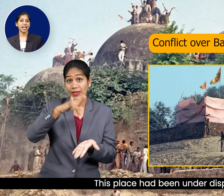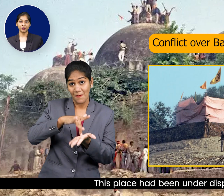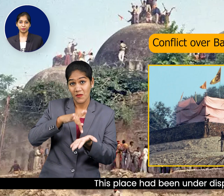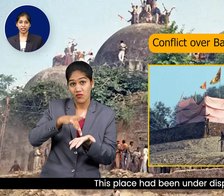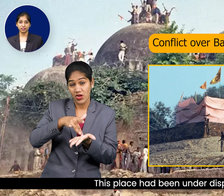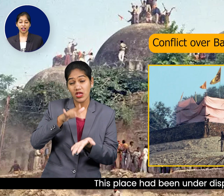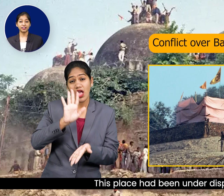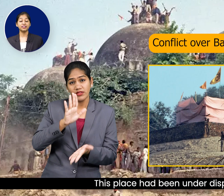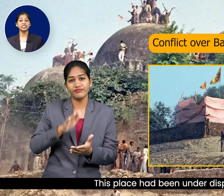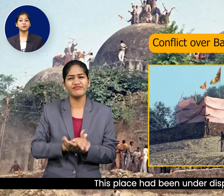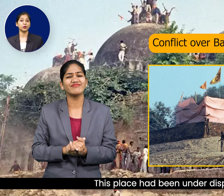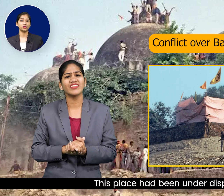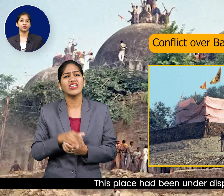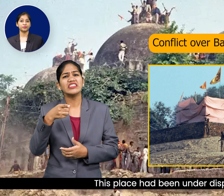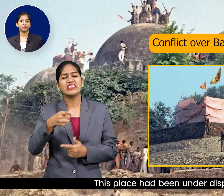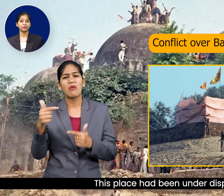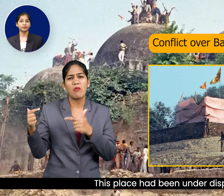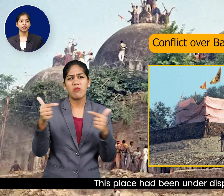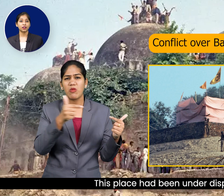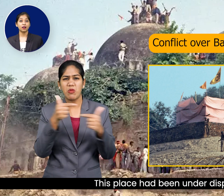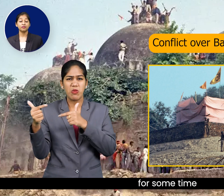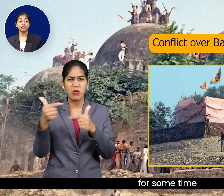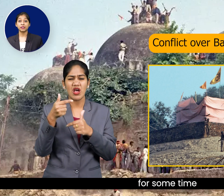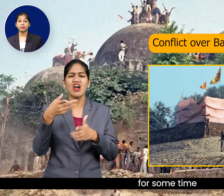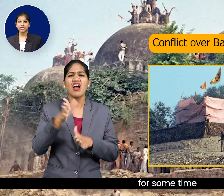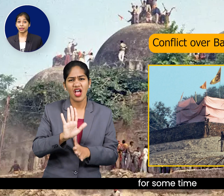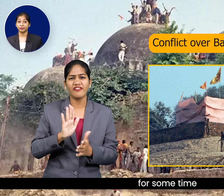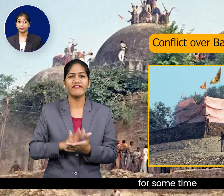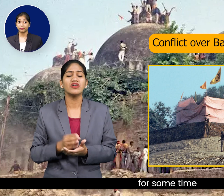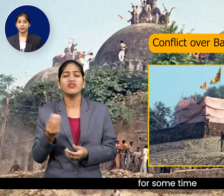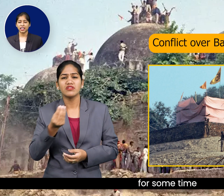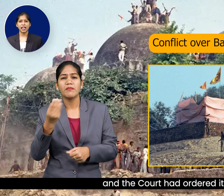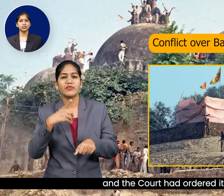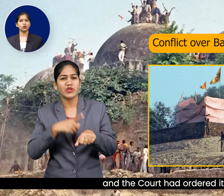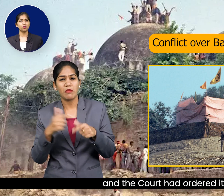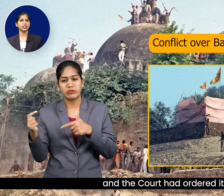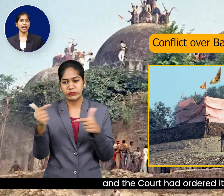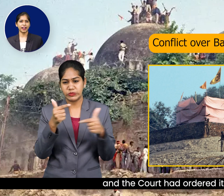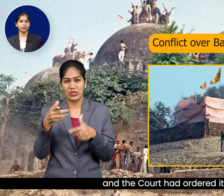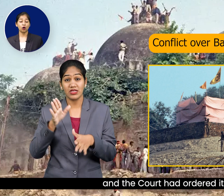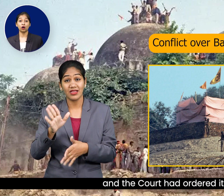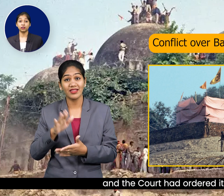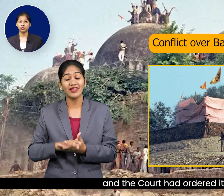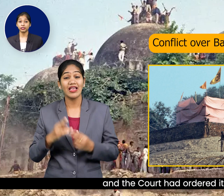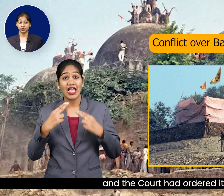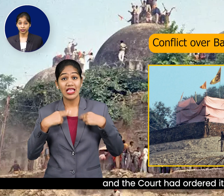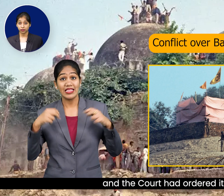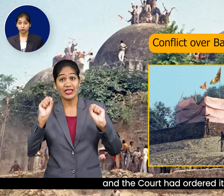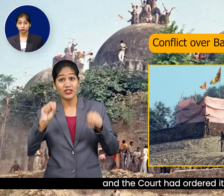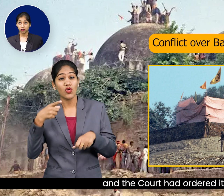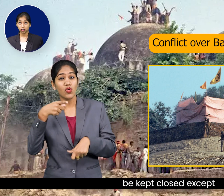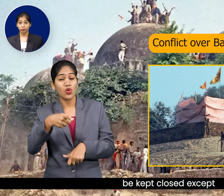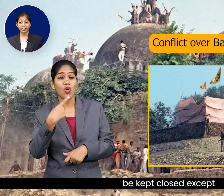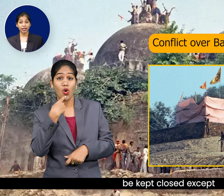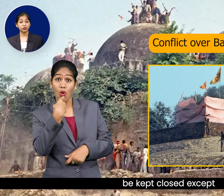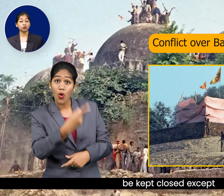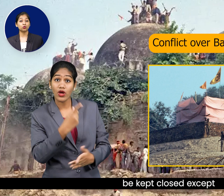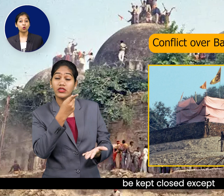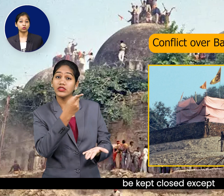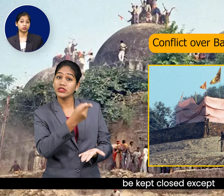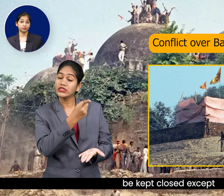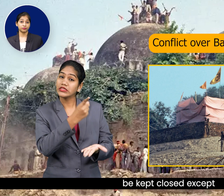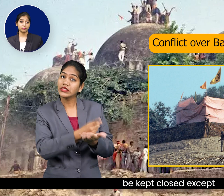This place had been under dispute for some time, and the court had ordered it to be